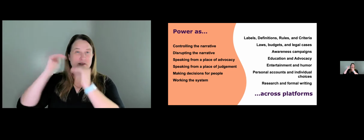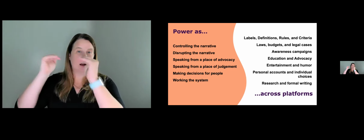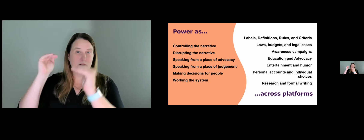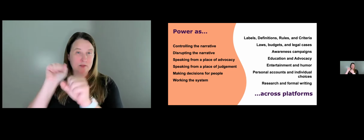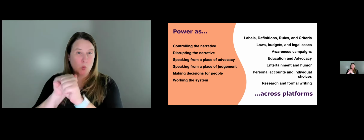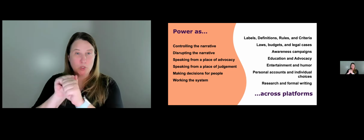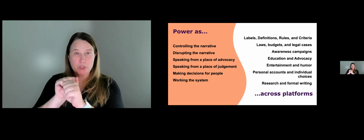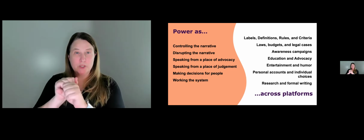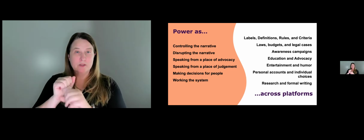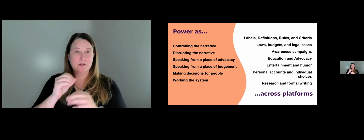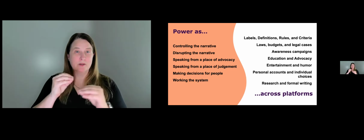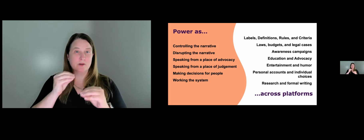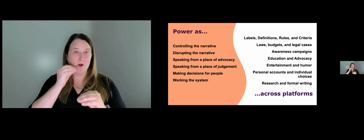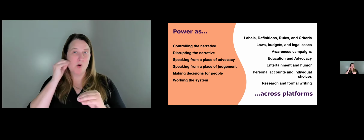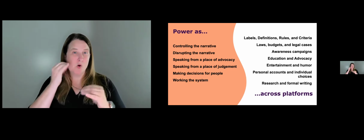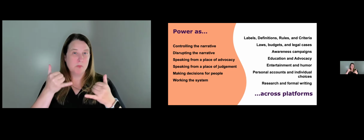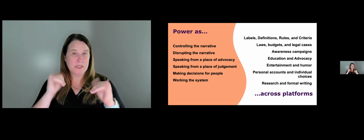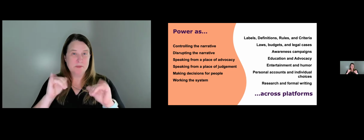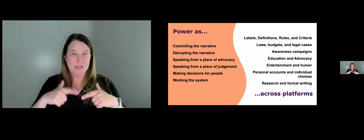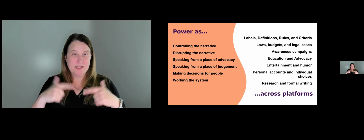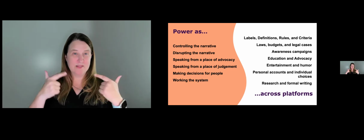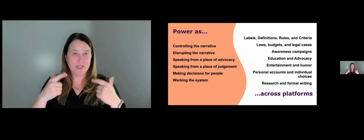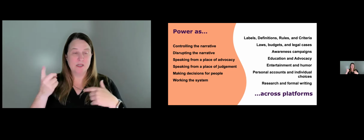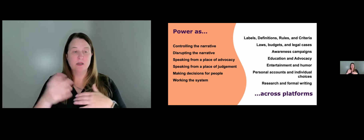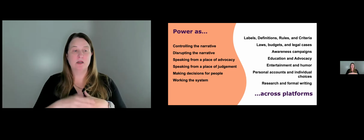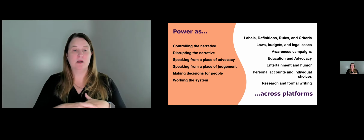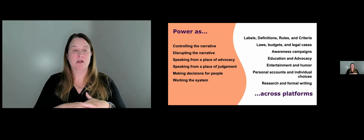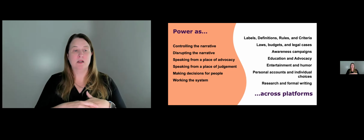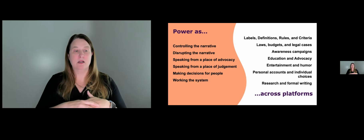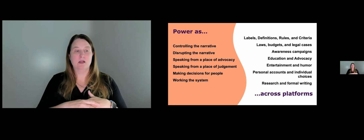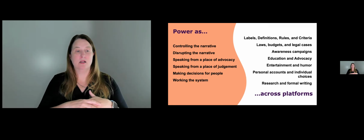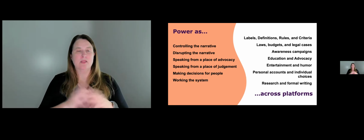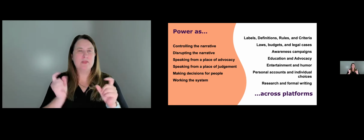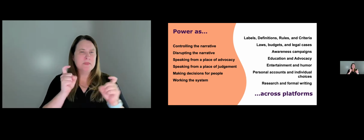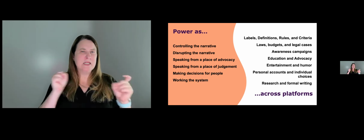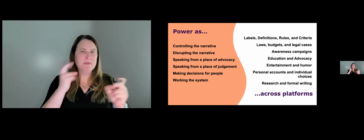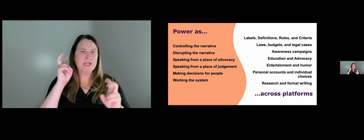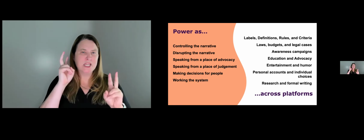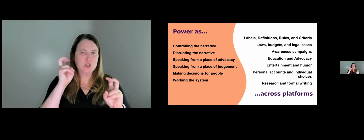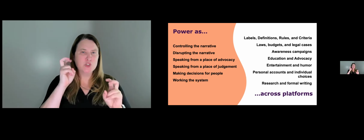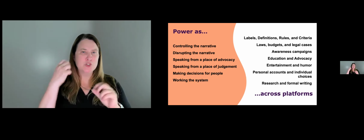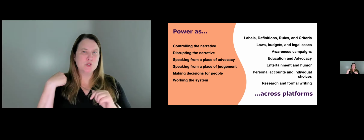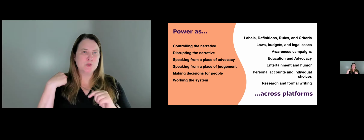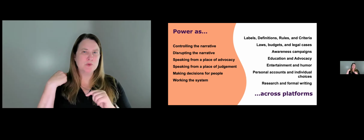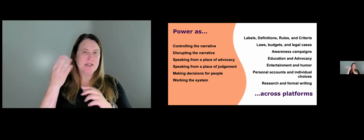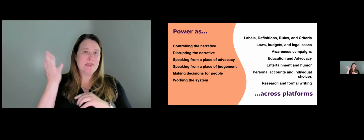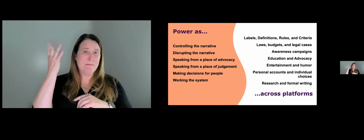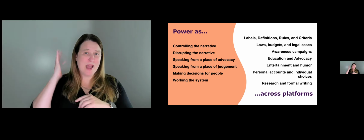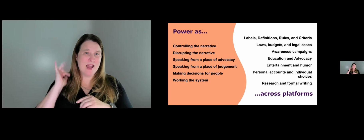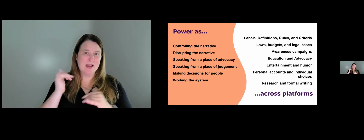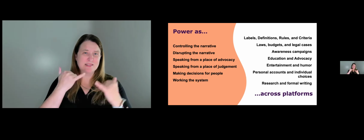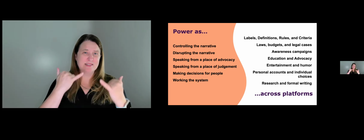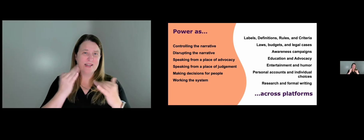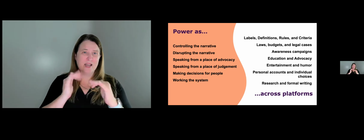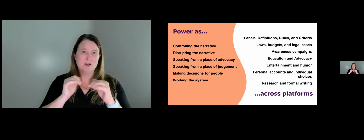teenage years into adulthood and work and home life,